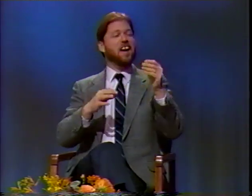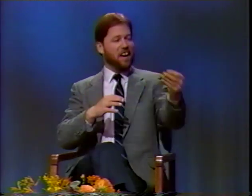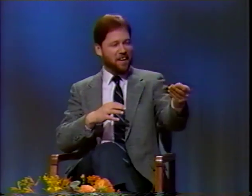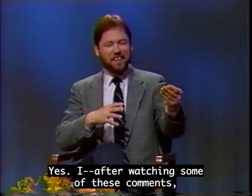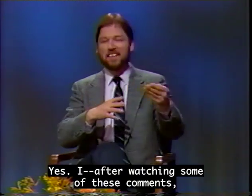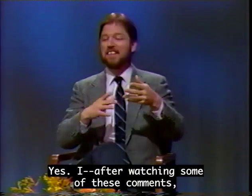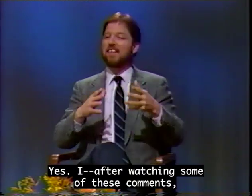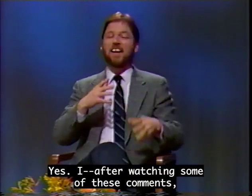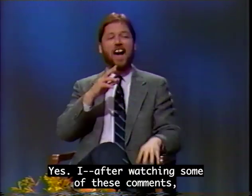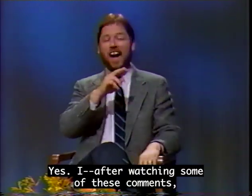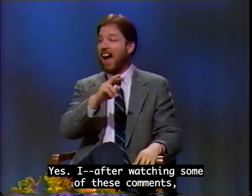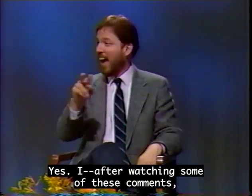Yes,